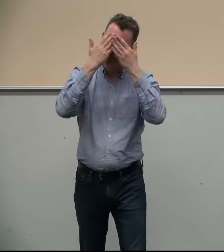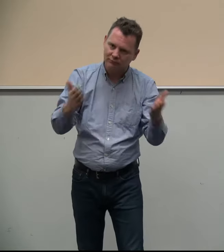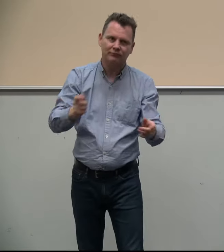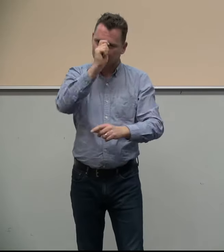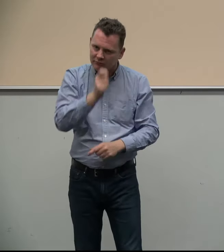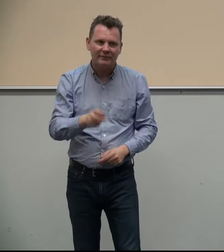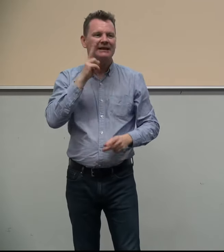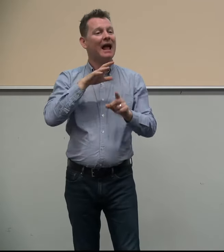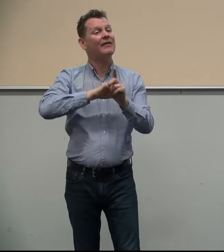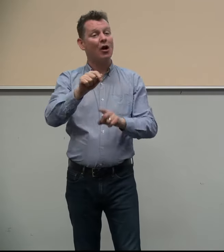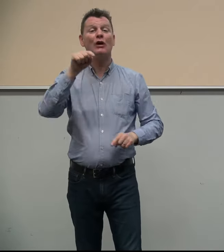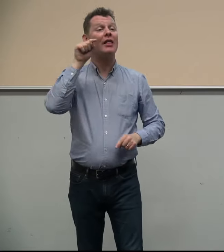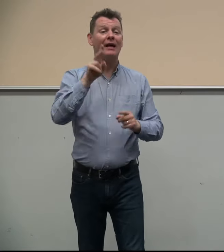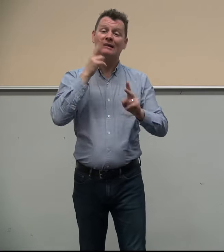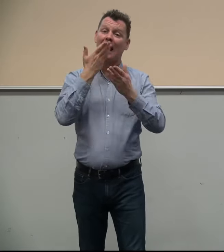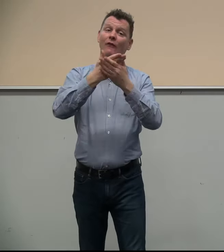happens, I'll sit down.